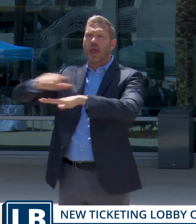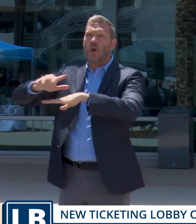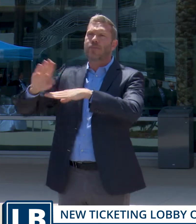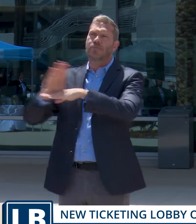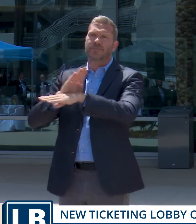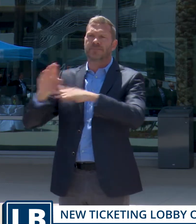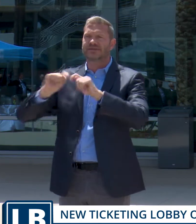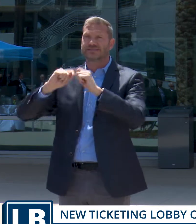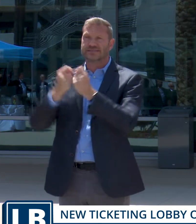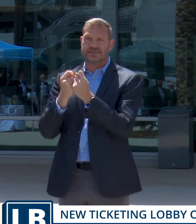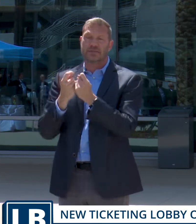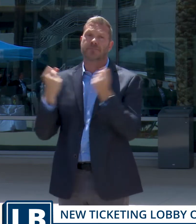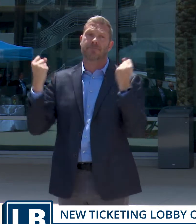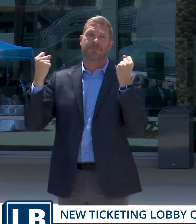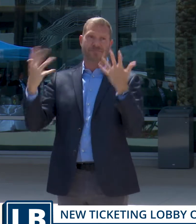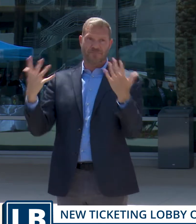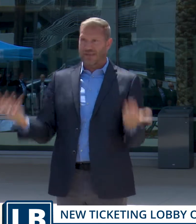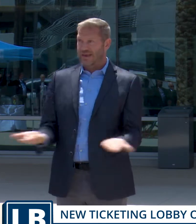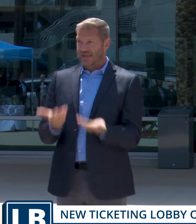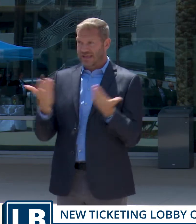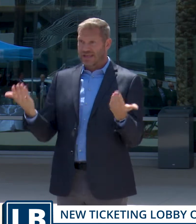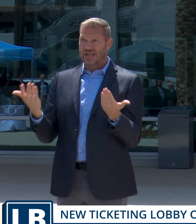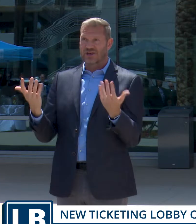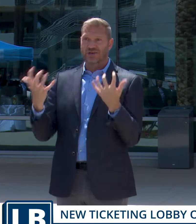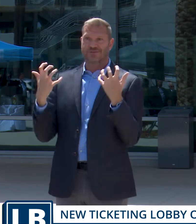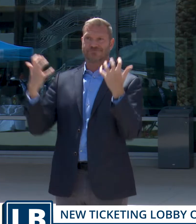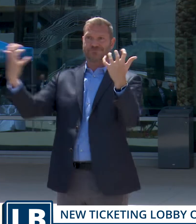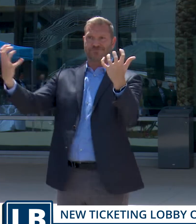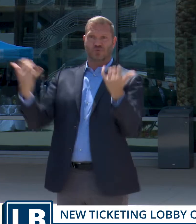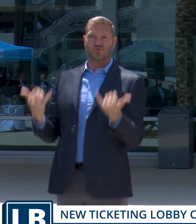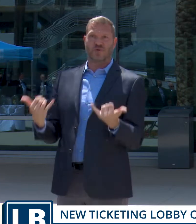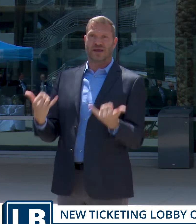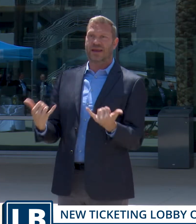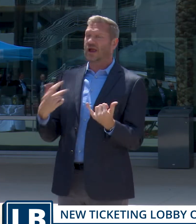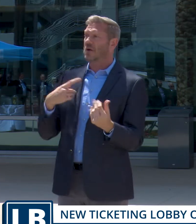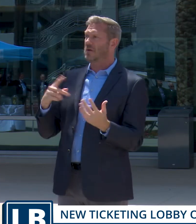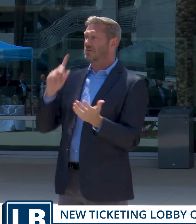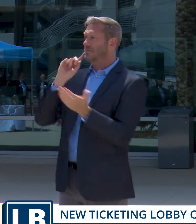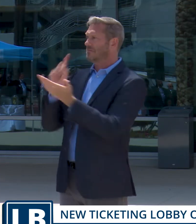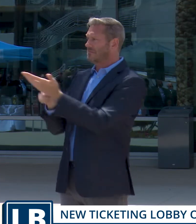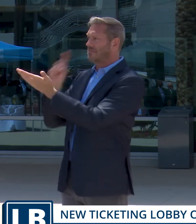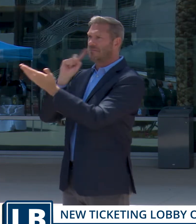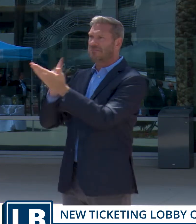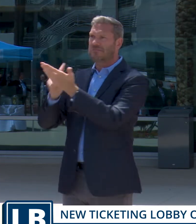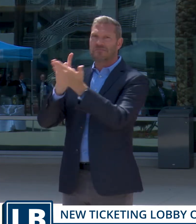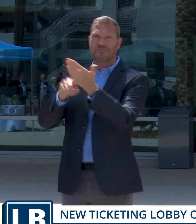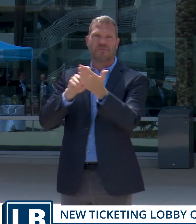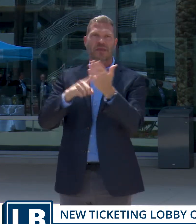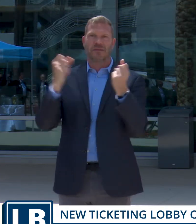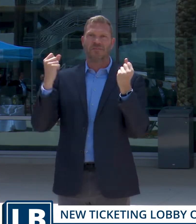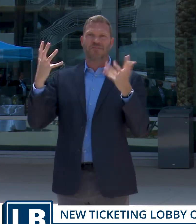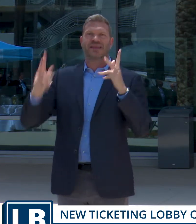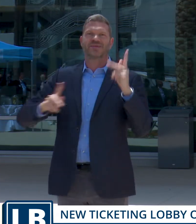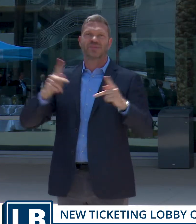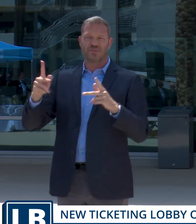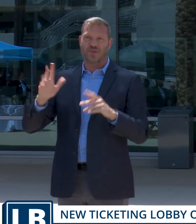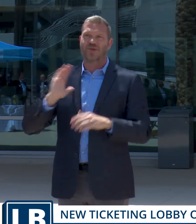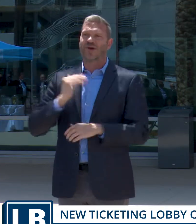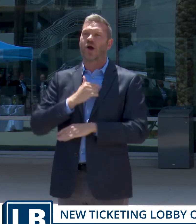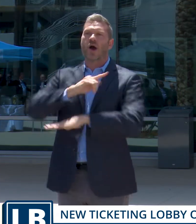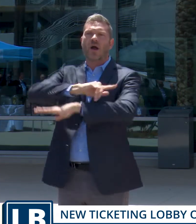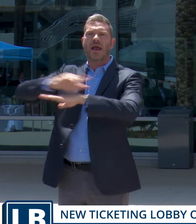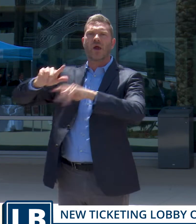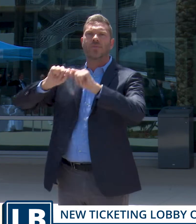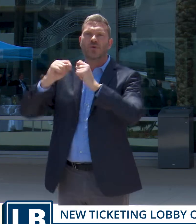which many are here at this event. And I see so many folks that are part of our airport team, that are part